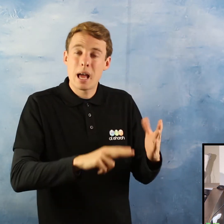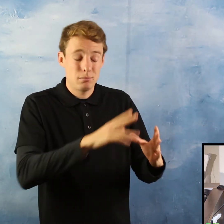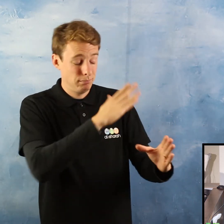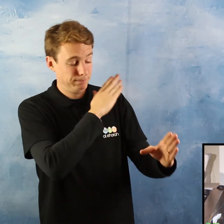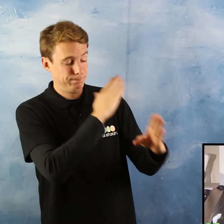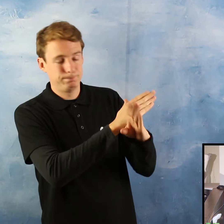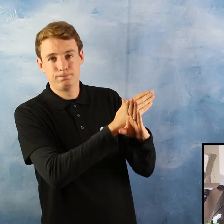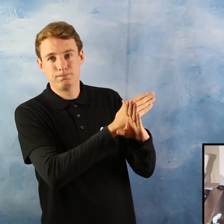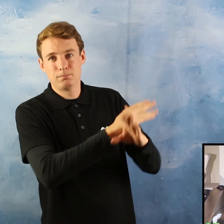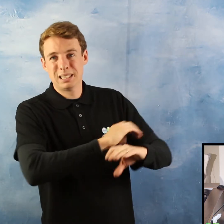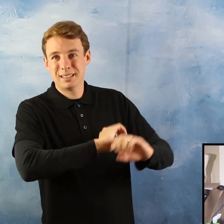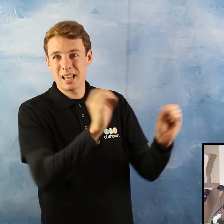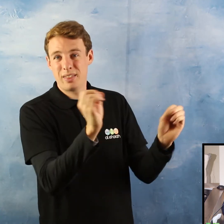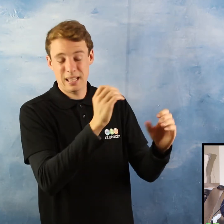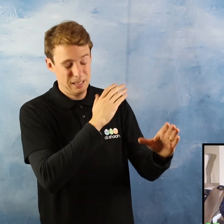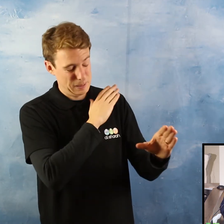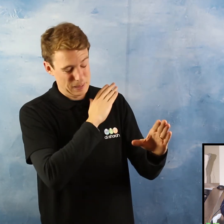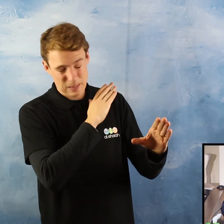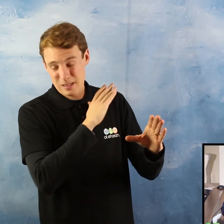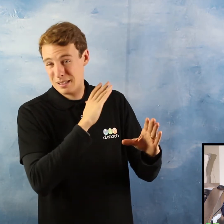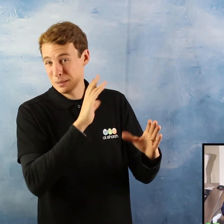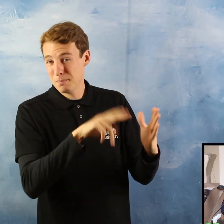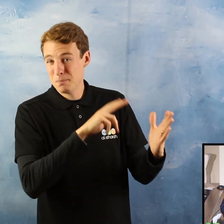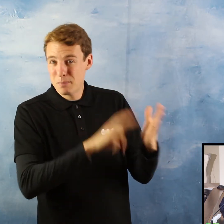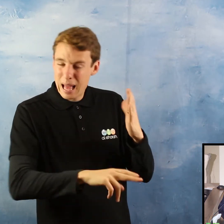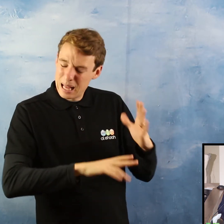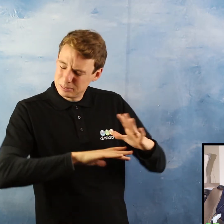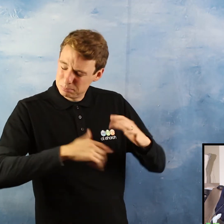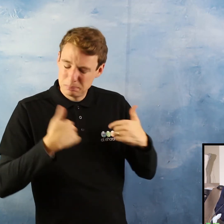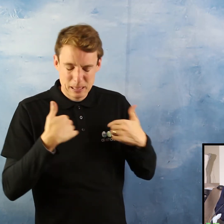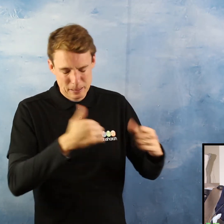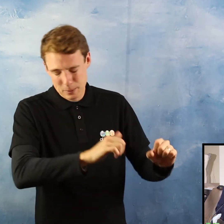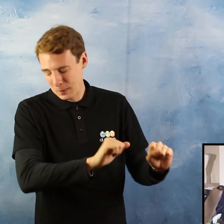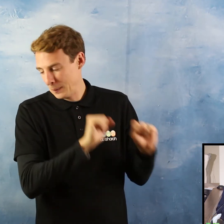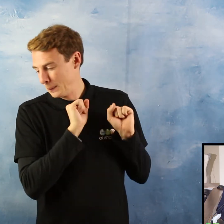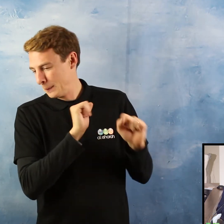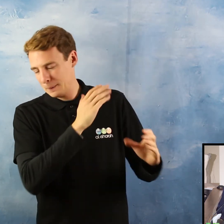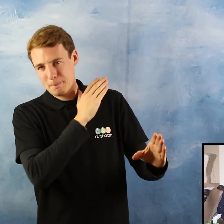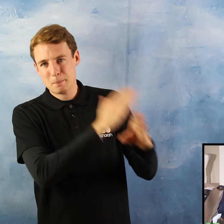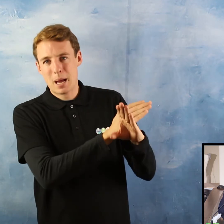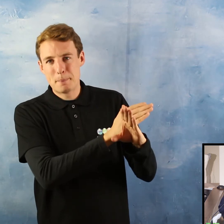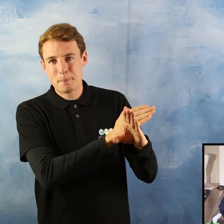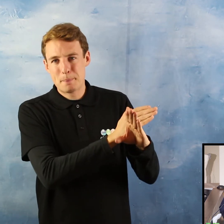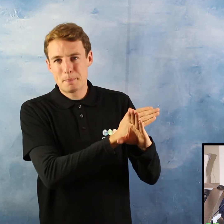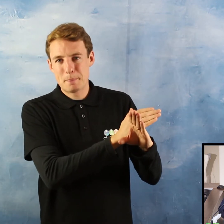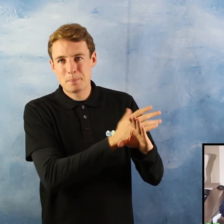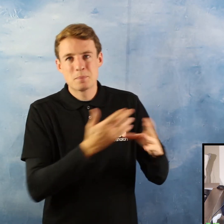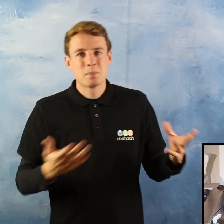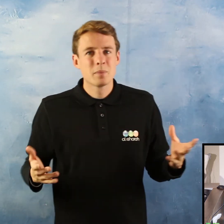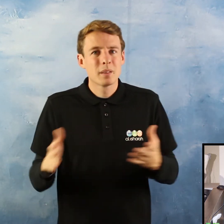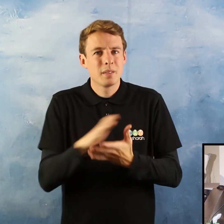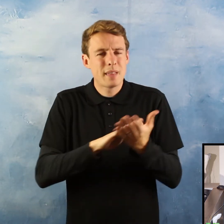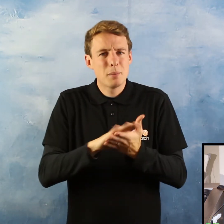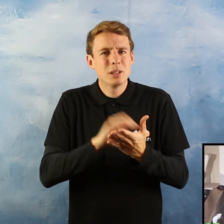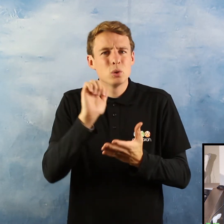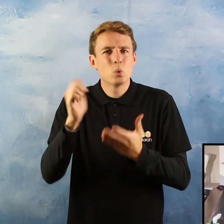haram, then your scale of bad deeds is not going down. Right? If it goes down, then